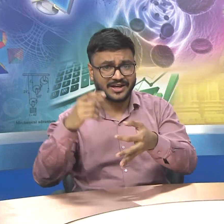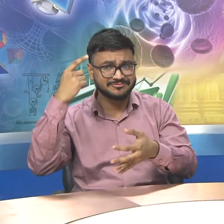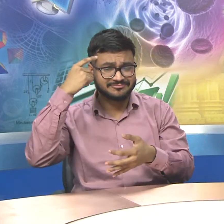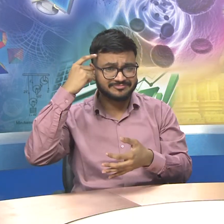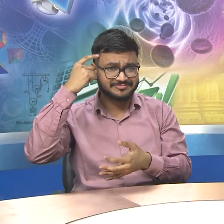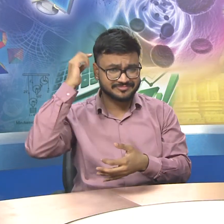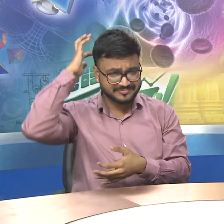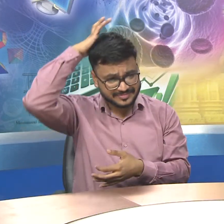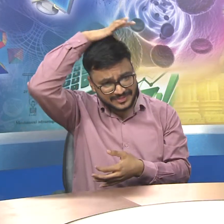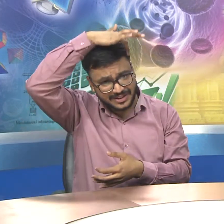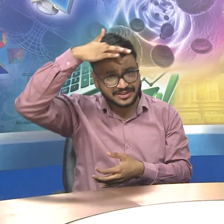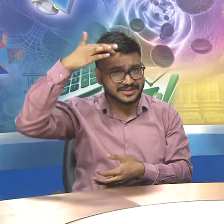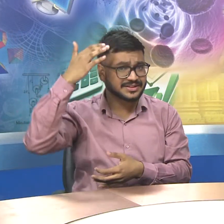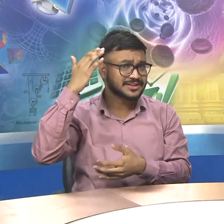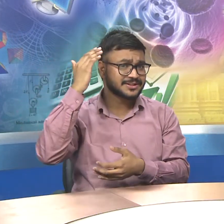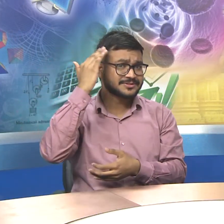signs related to thinking,